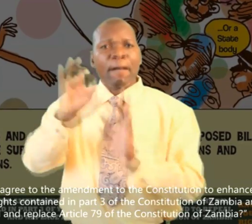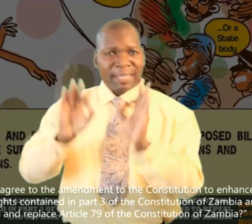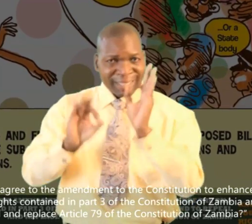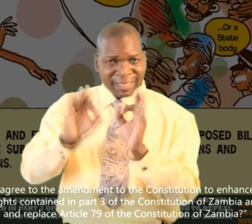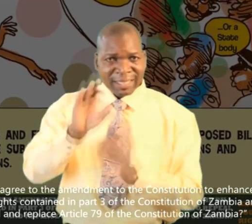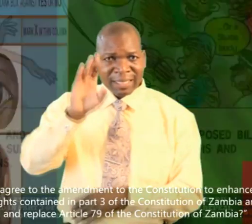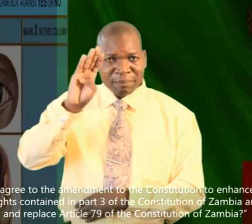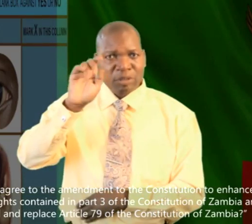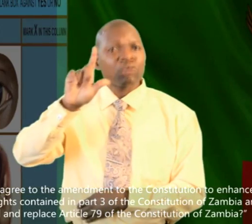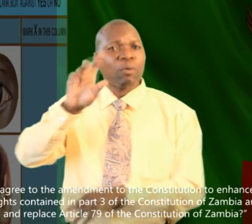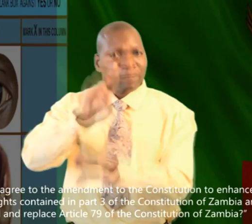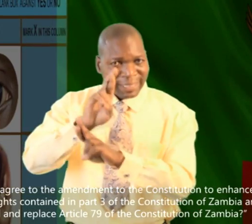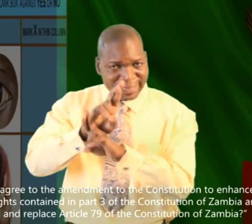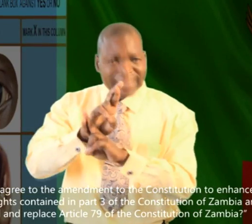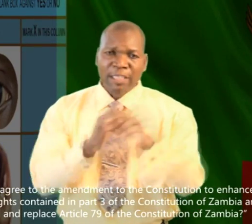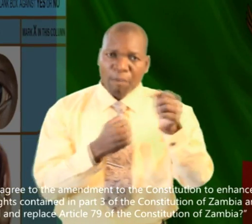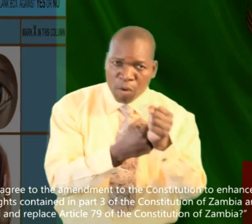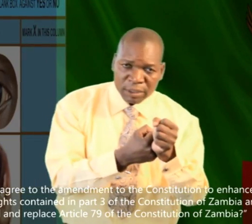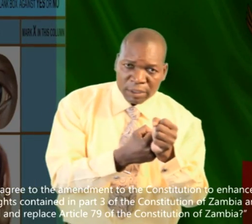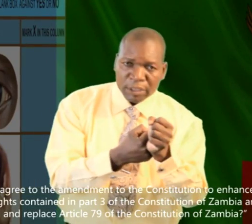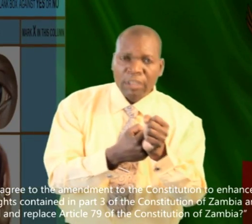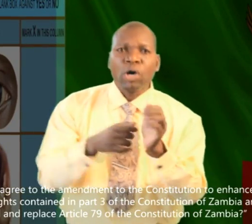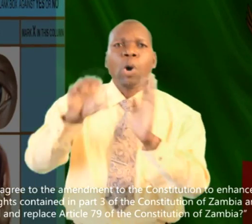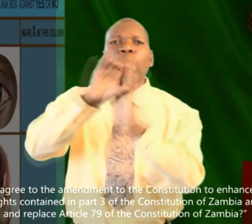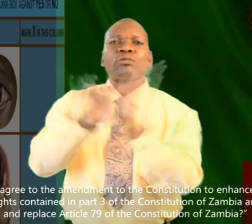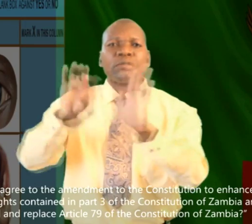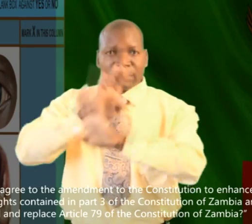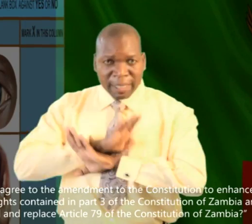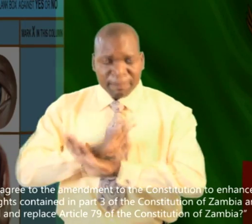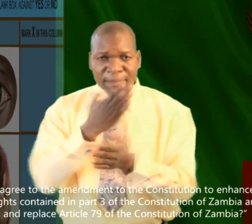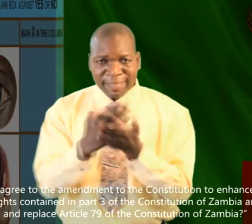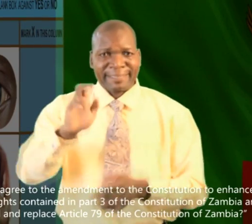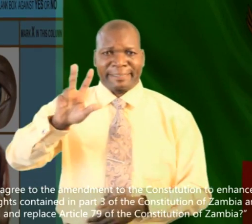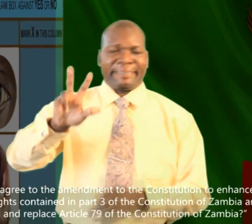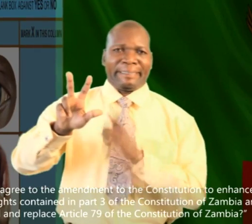Zambia and to repeal and replace Article 79 of the Constitution of Zambia?